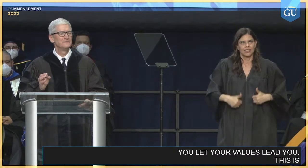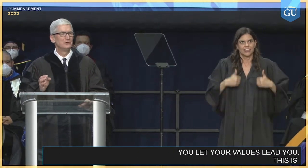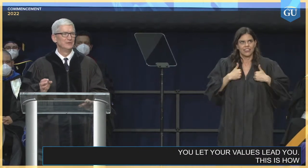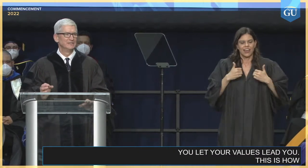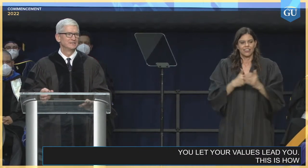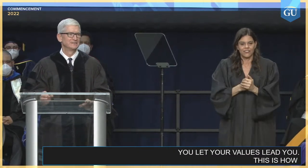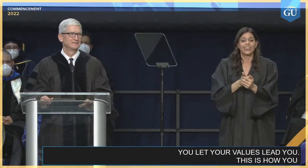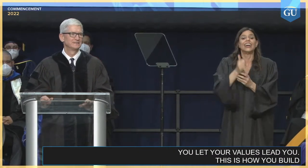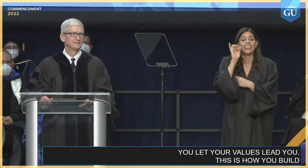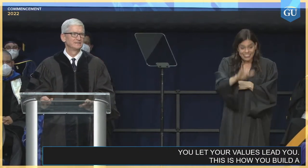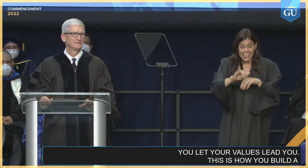fulfillment.